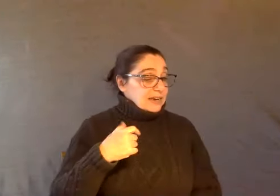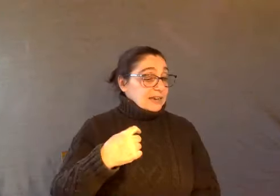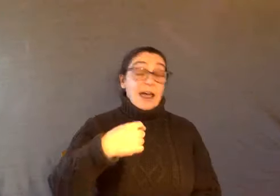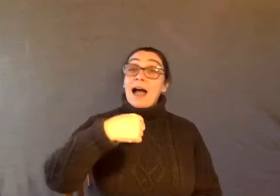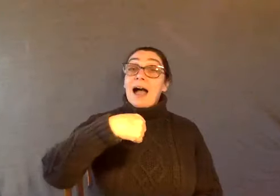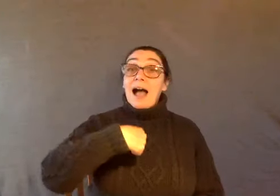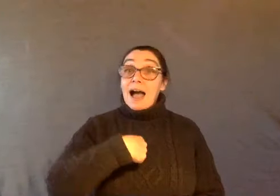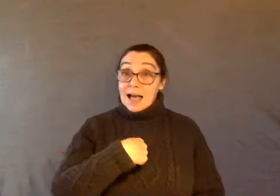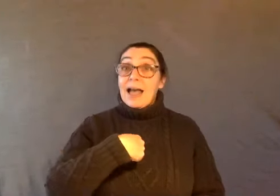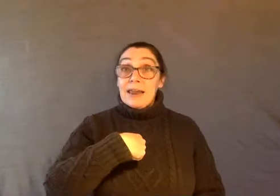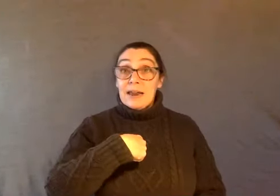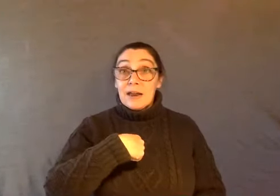is, I